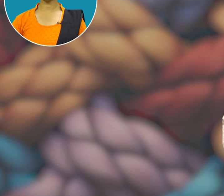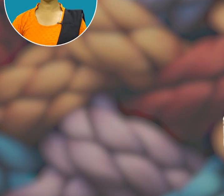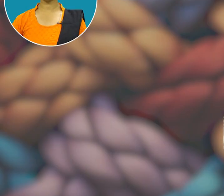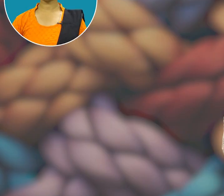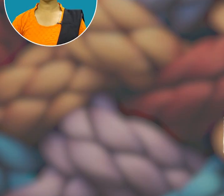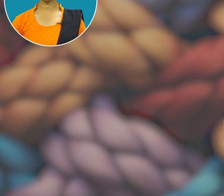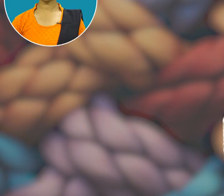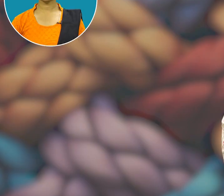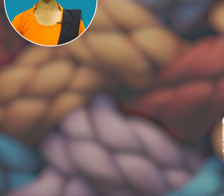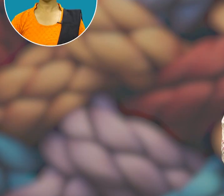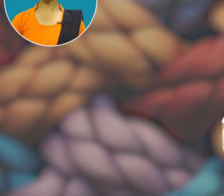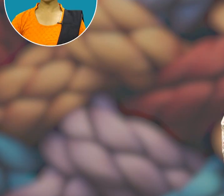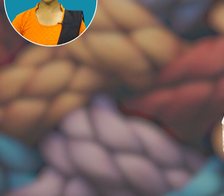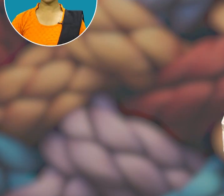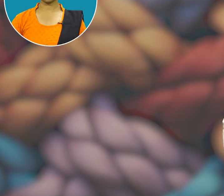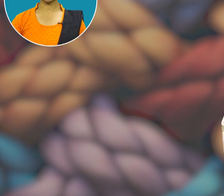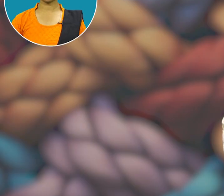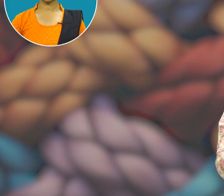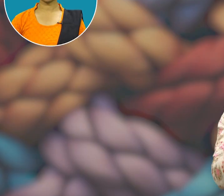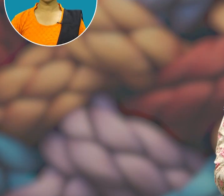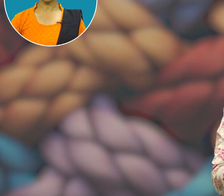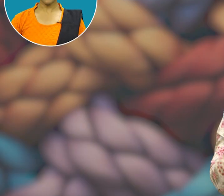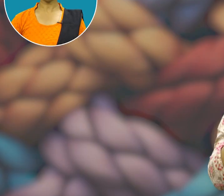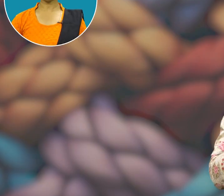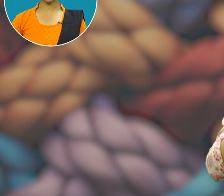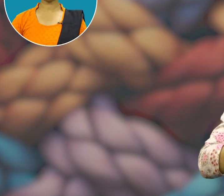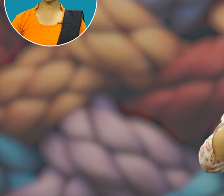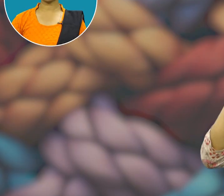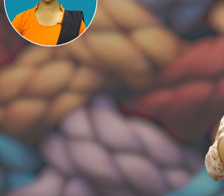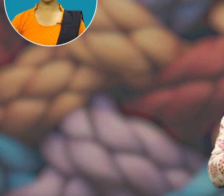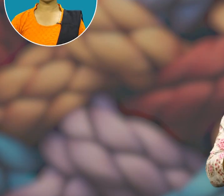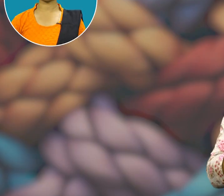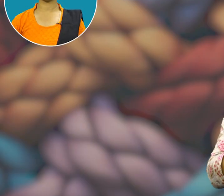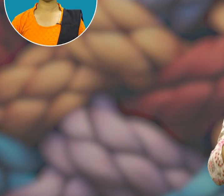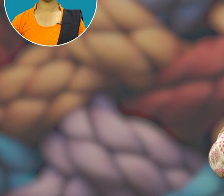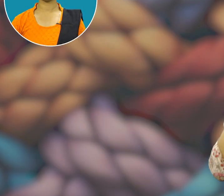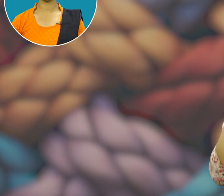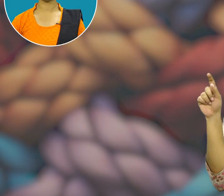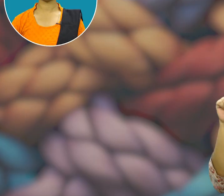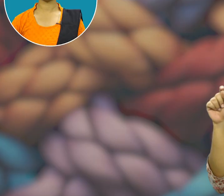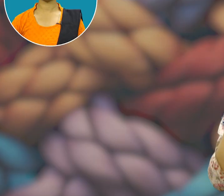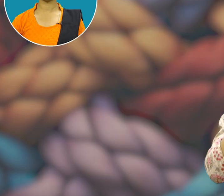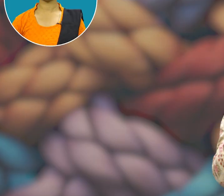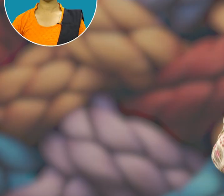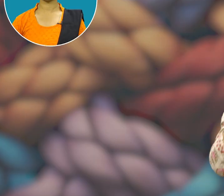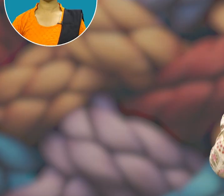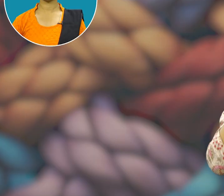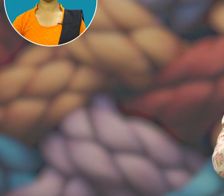thread? Let's think. I'll tell you at the last.